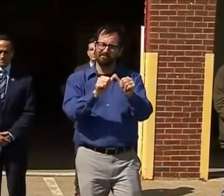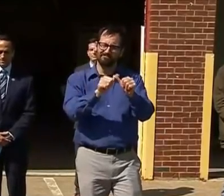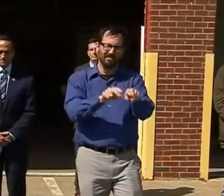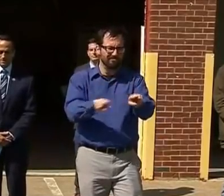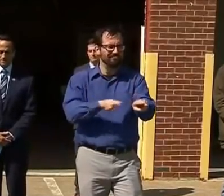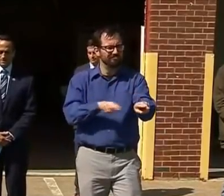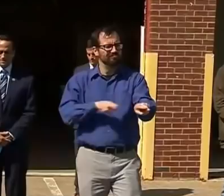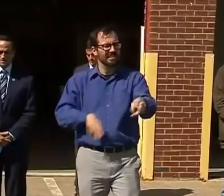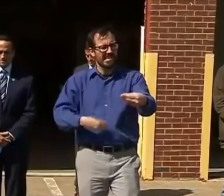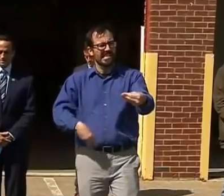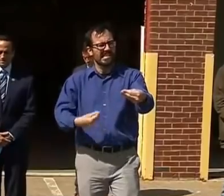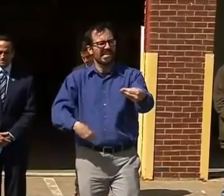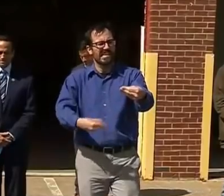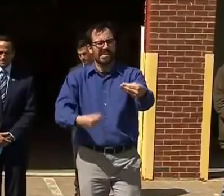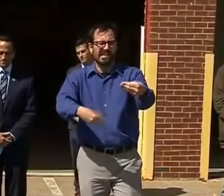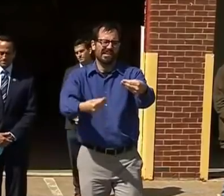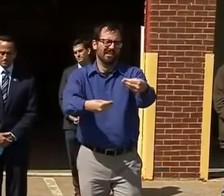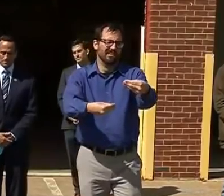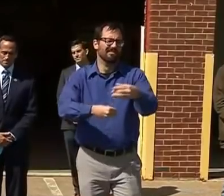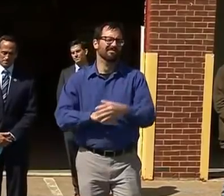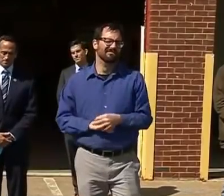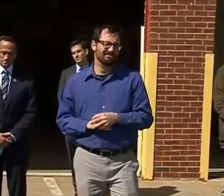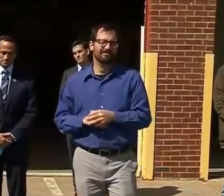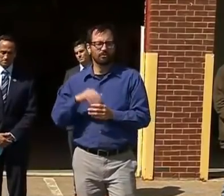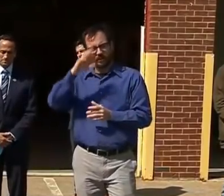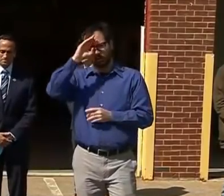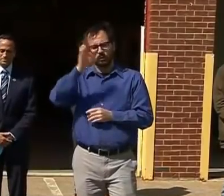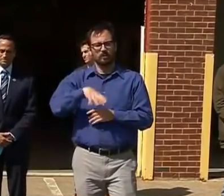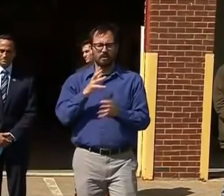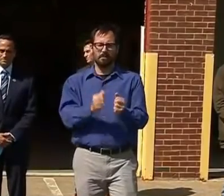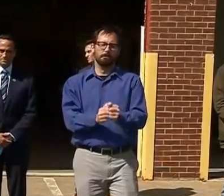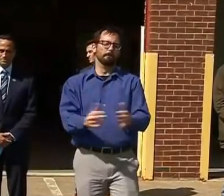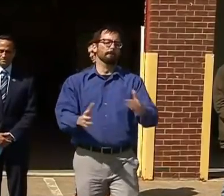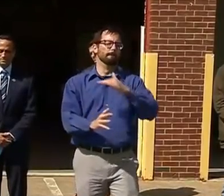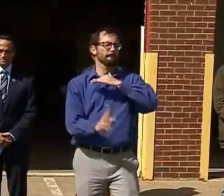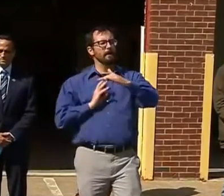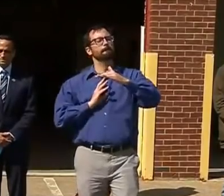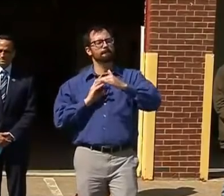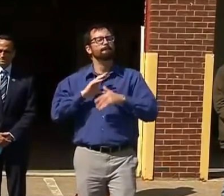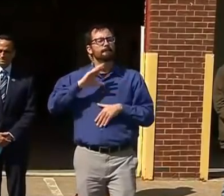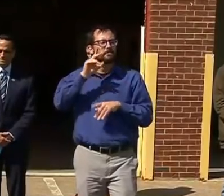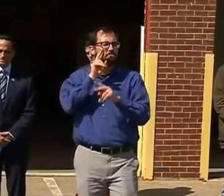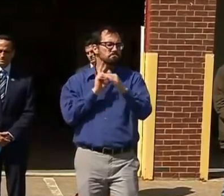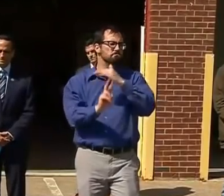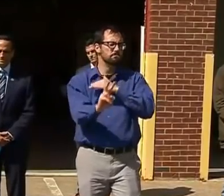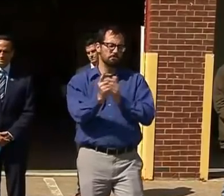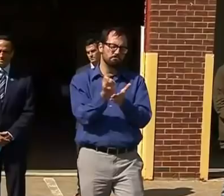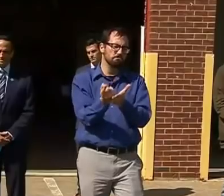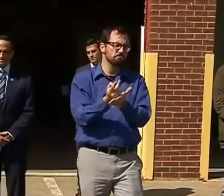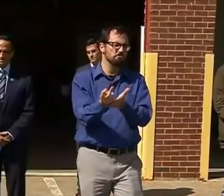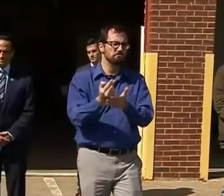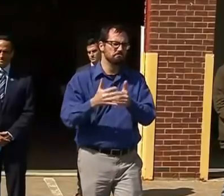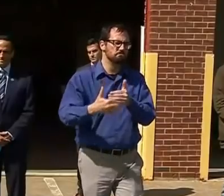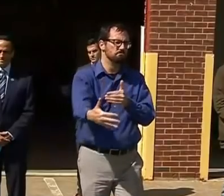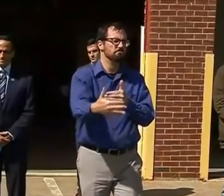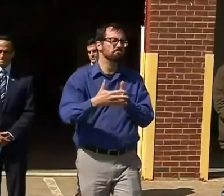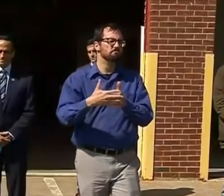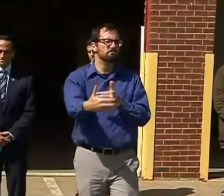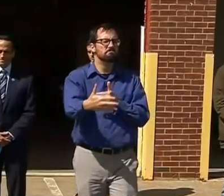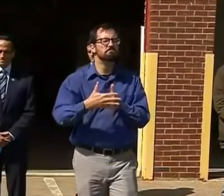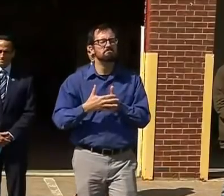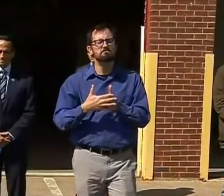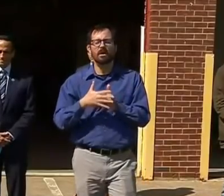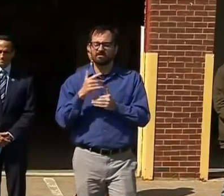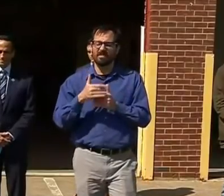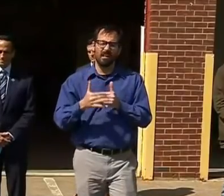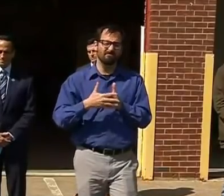be available to deal with what we believe will be a very difficult next 2 or 3 weeks. And this is what we've been planning for